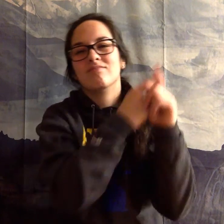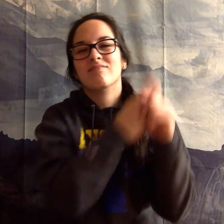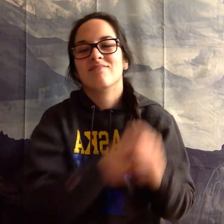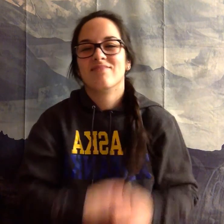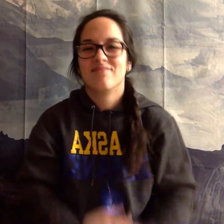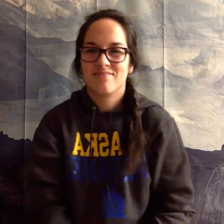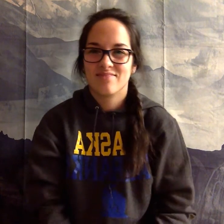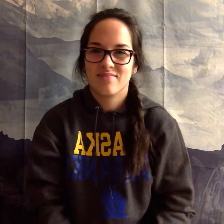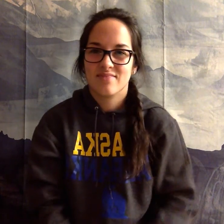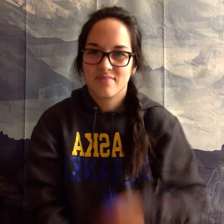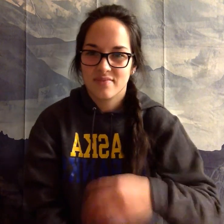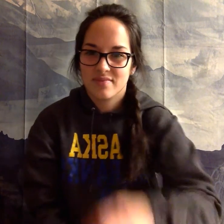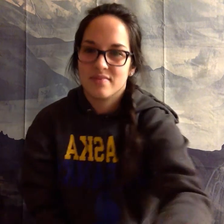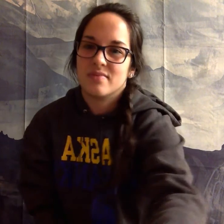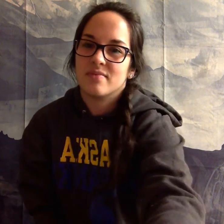I don't know.